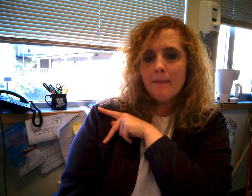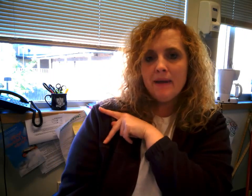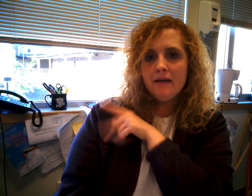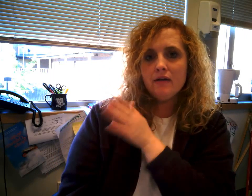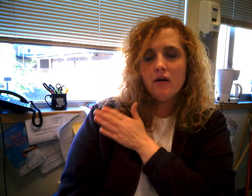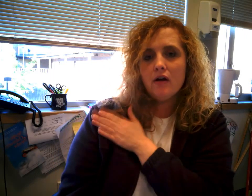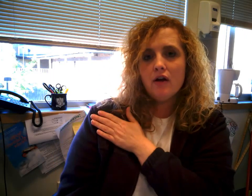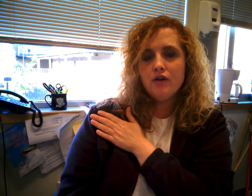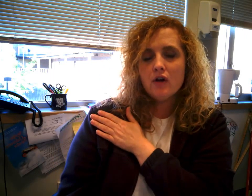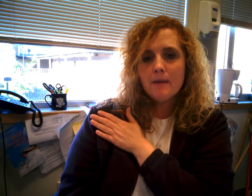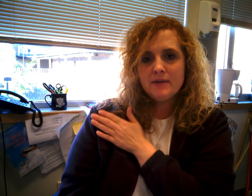down. Switch.